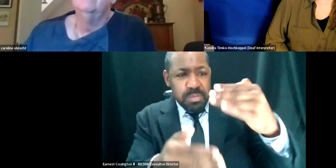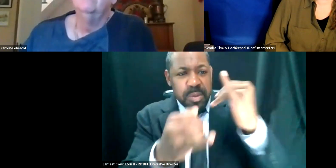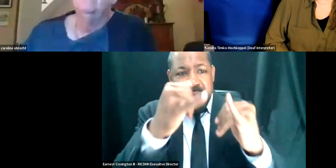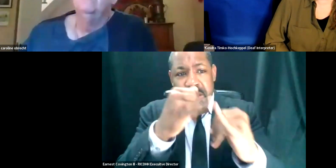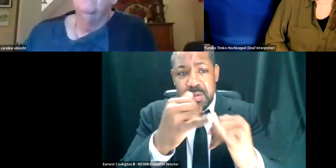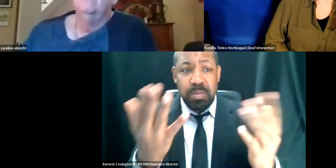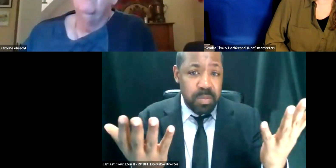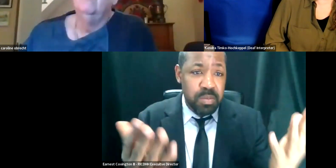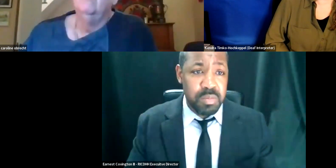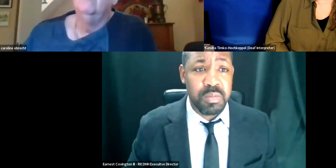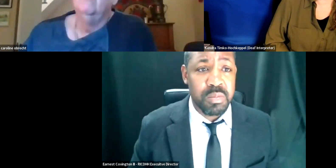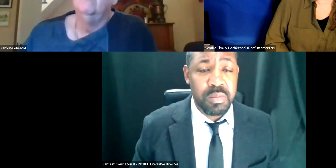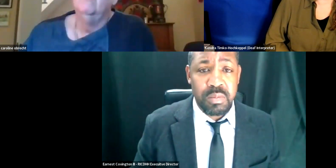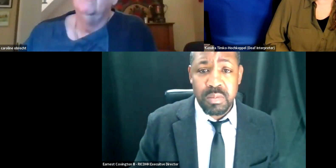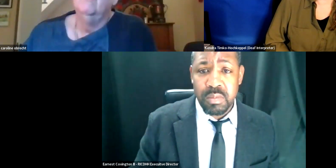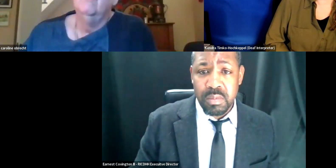comments?